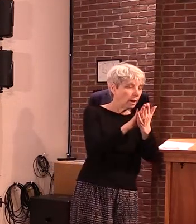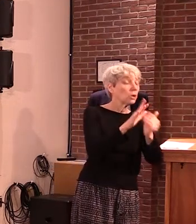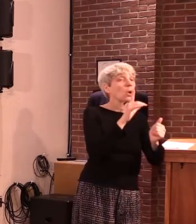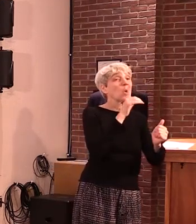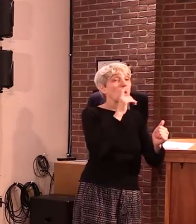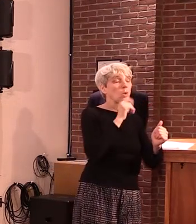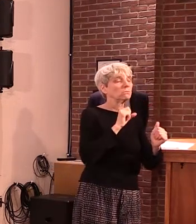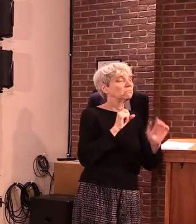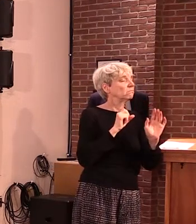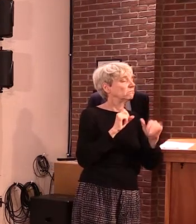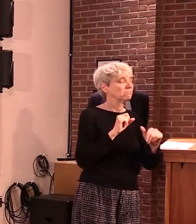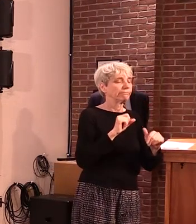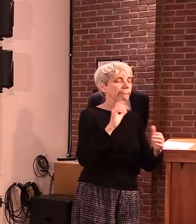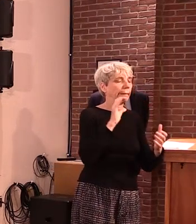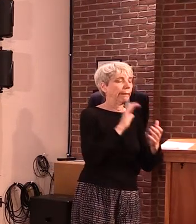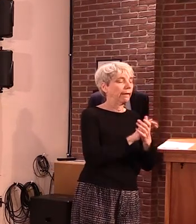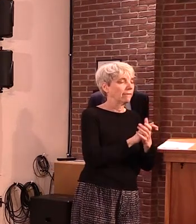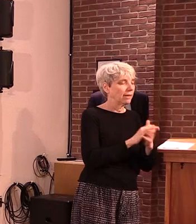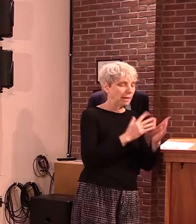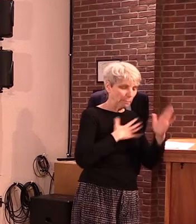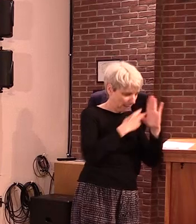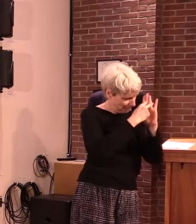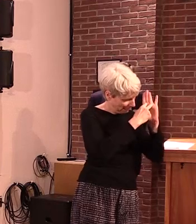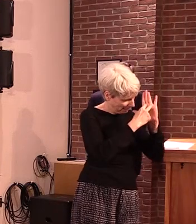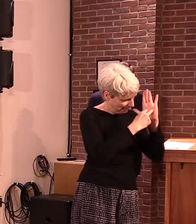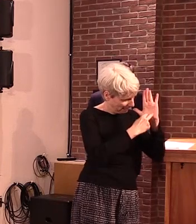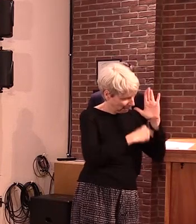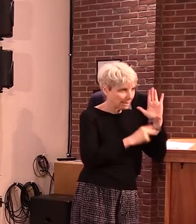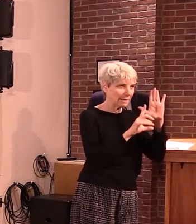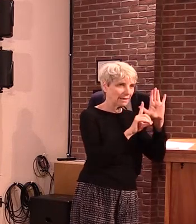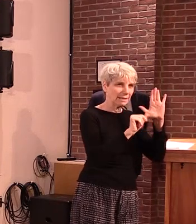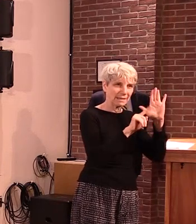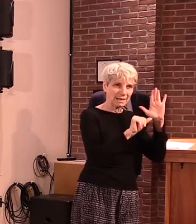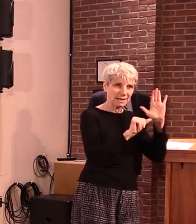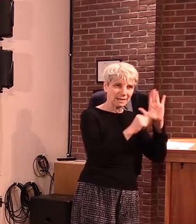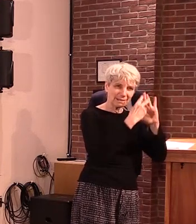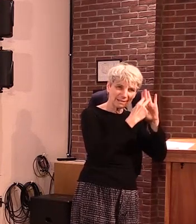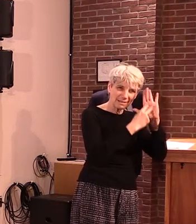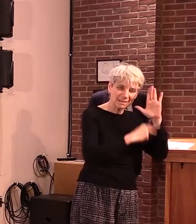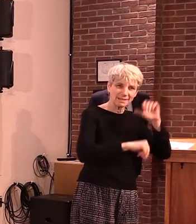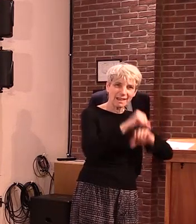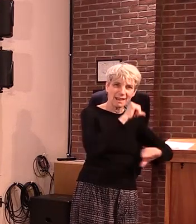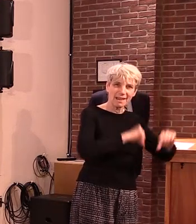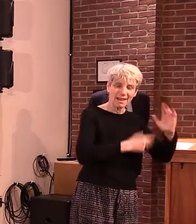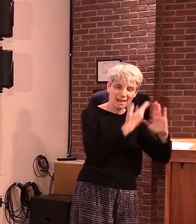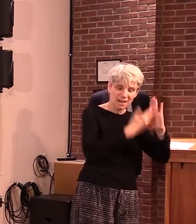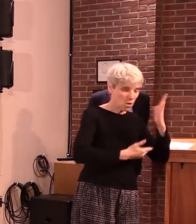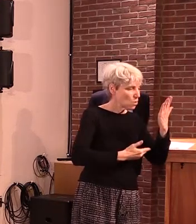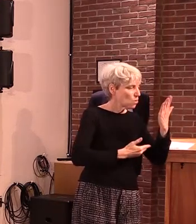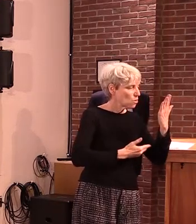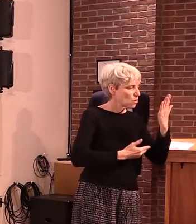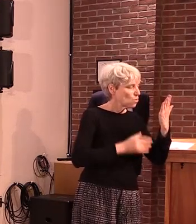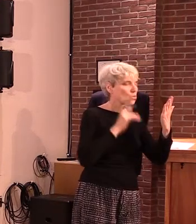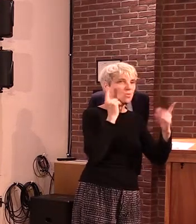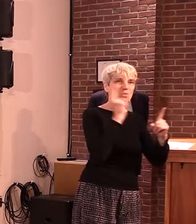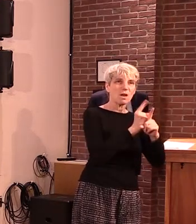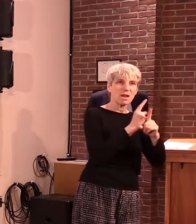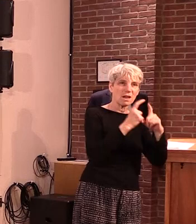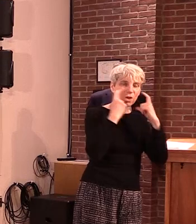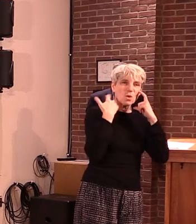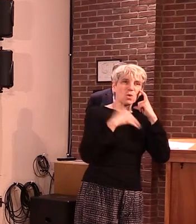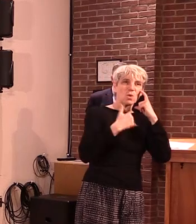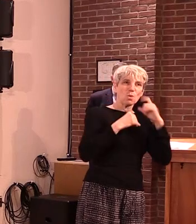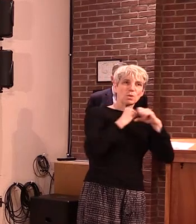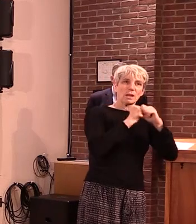believers, read the data, look at the science, read the data, and you'll come to the conclusion that it's the right thing